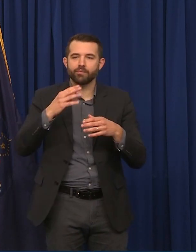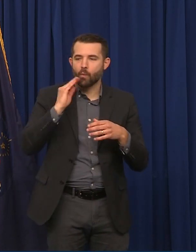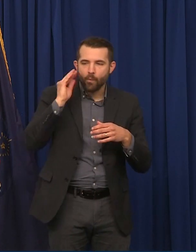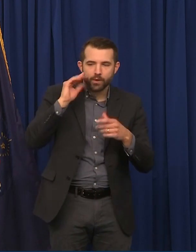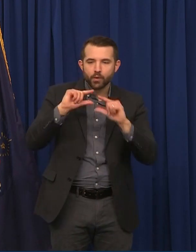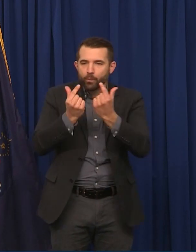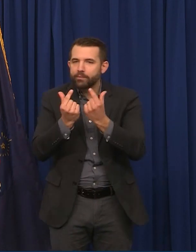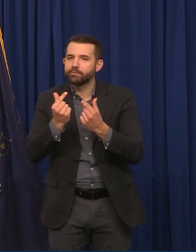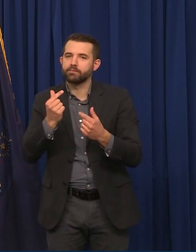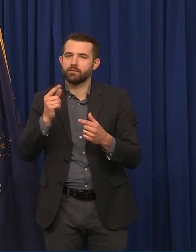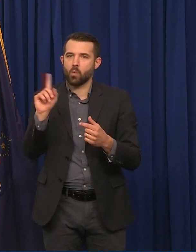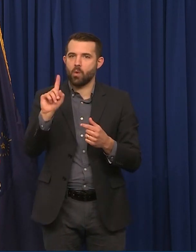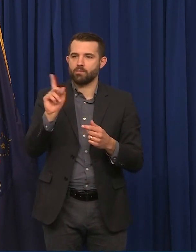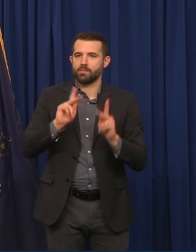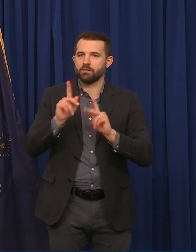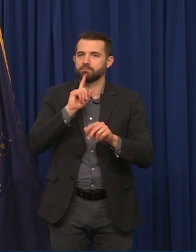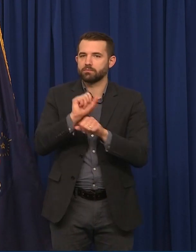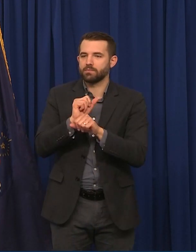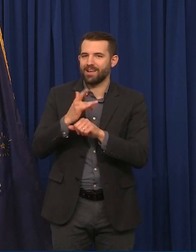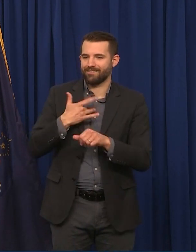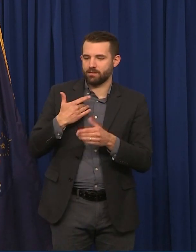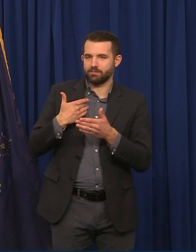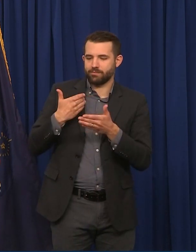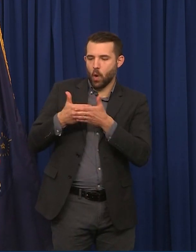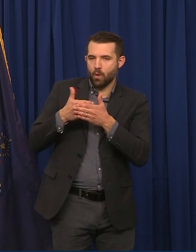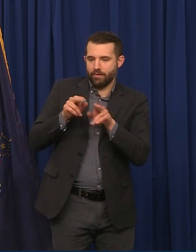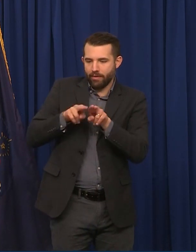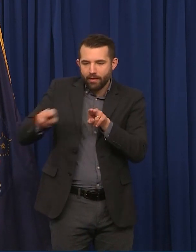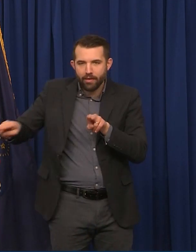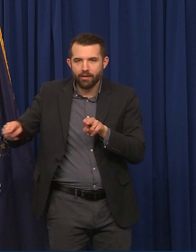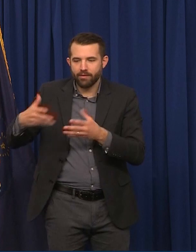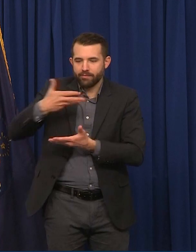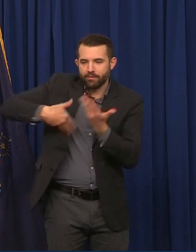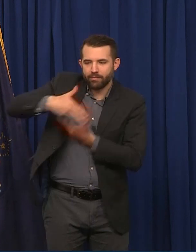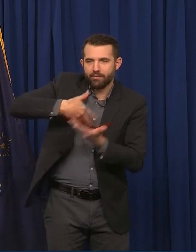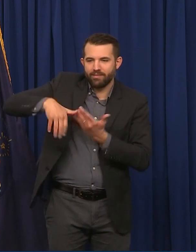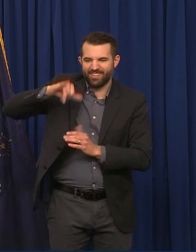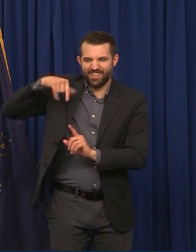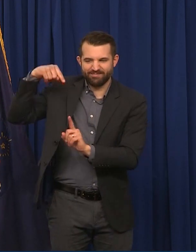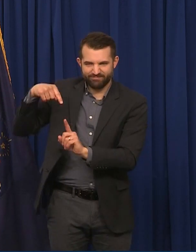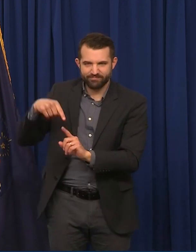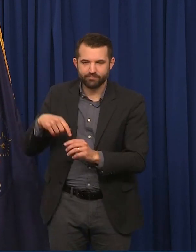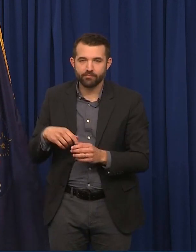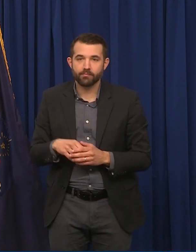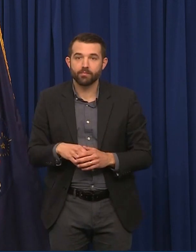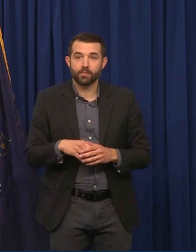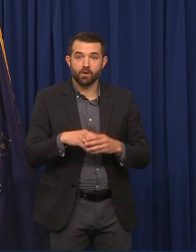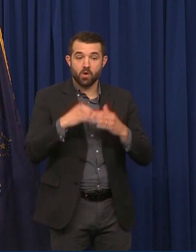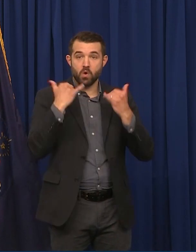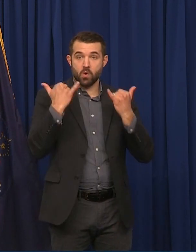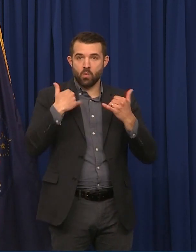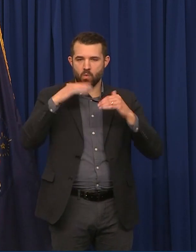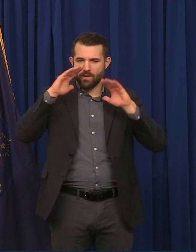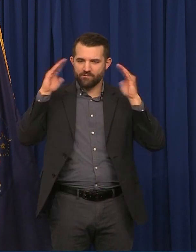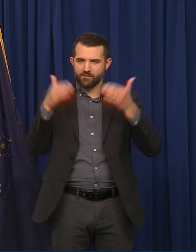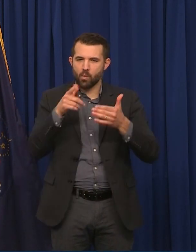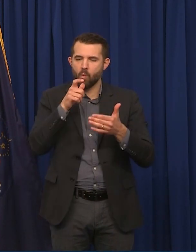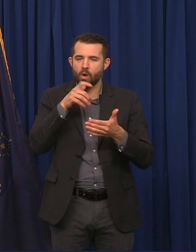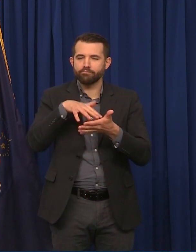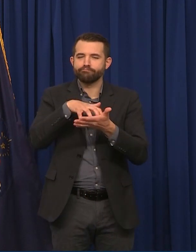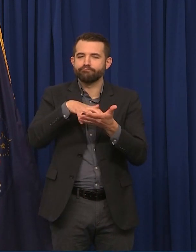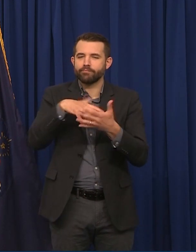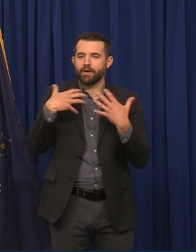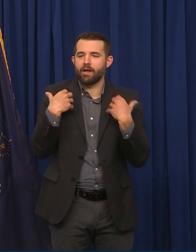equipped, now we want to focus on where the most vulnerable patients are and where the most vulnerable patients might be,